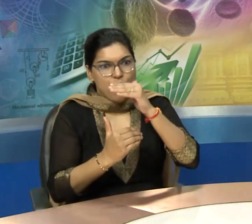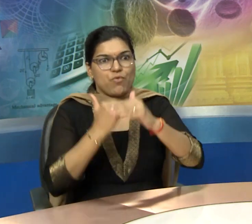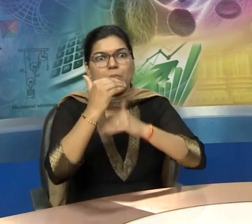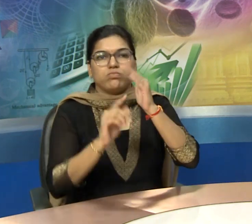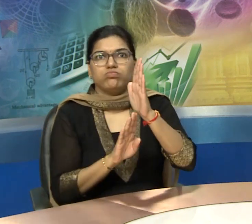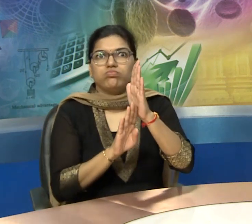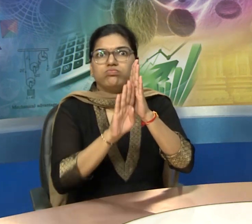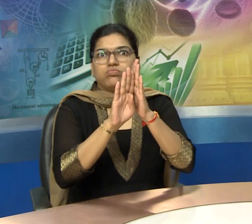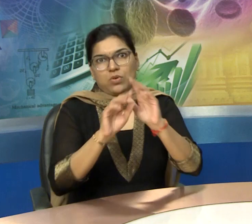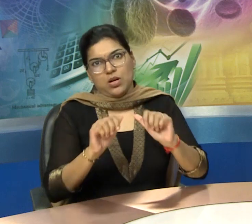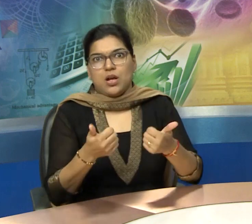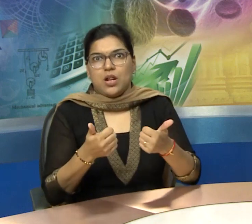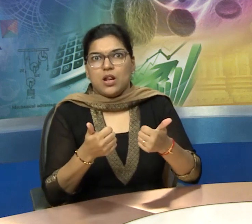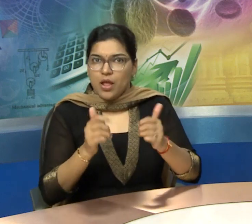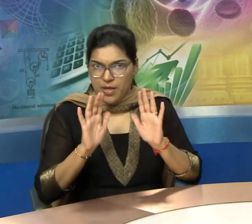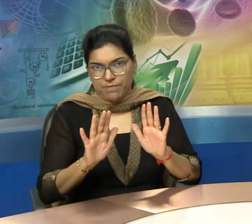of education.